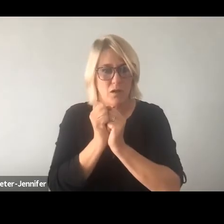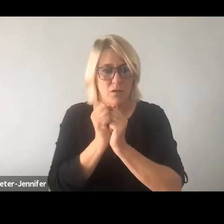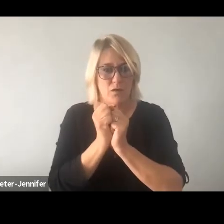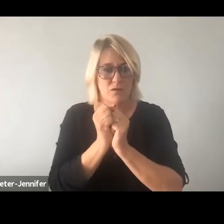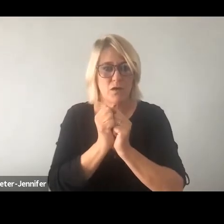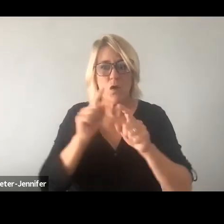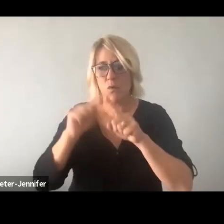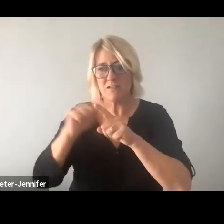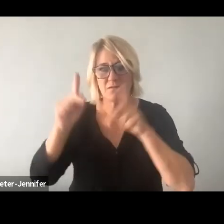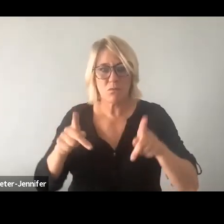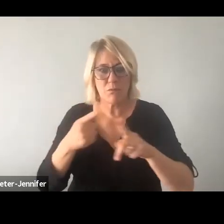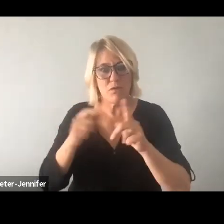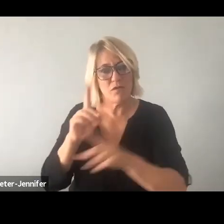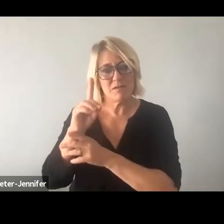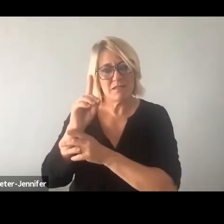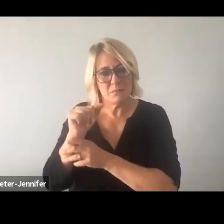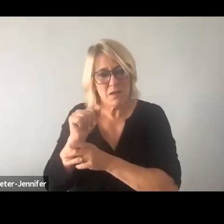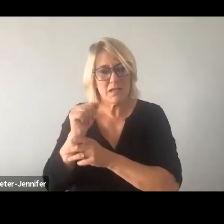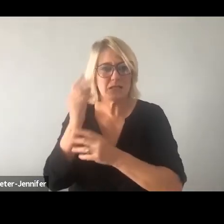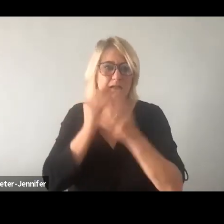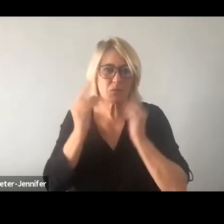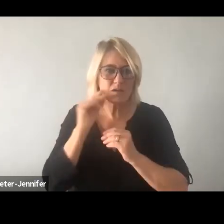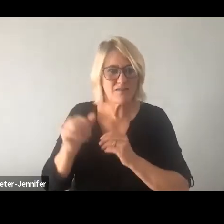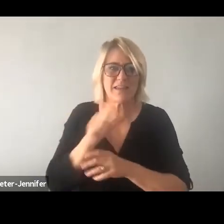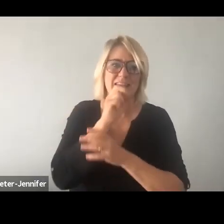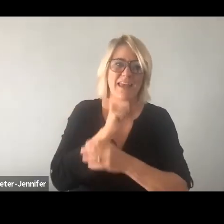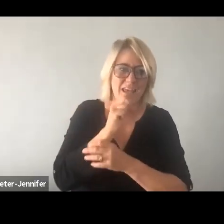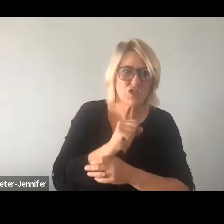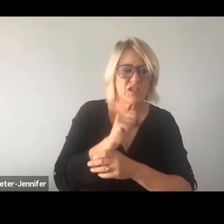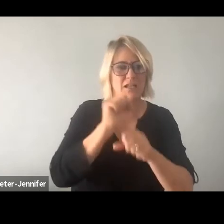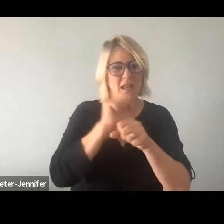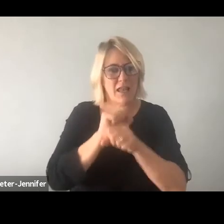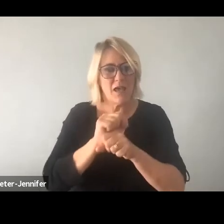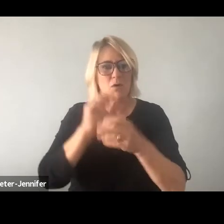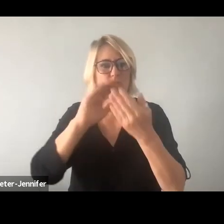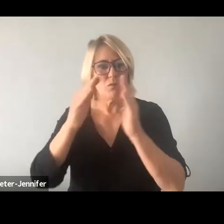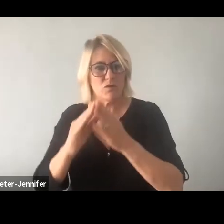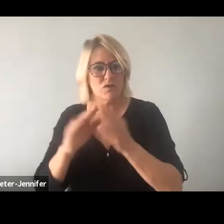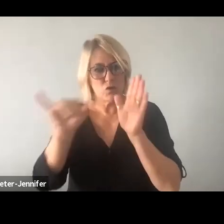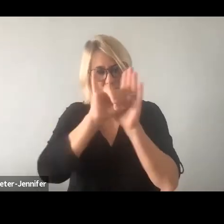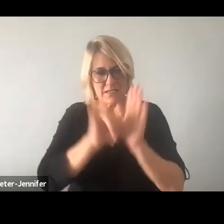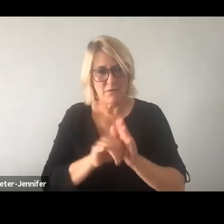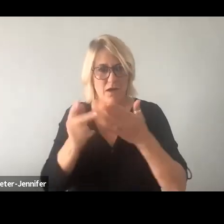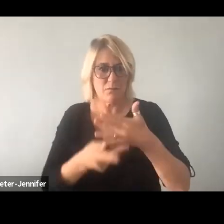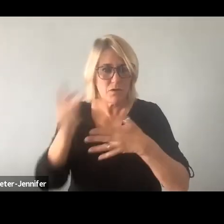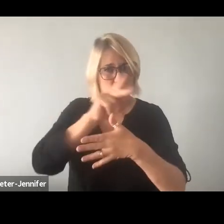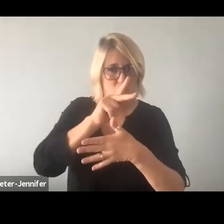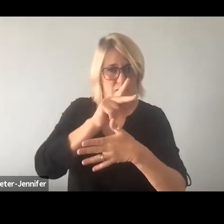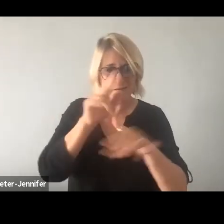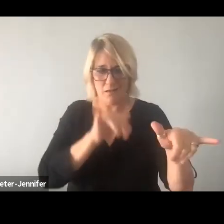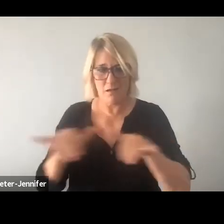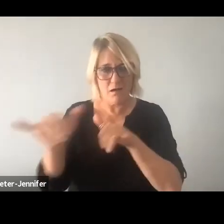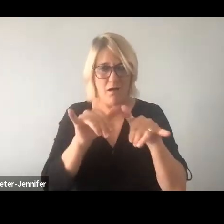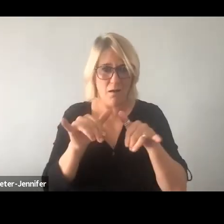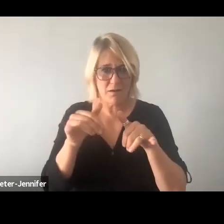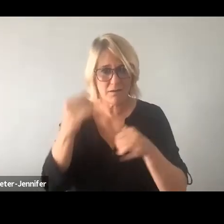from the disability and the aging and the labor communities to identify priorities and common ground, because